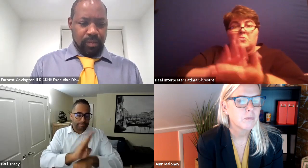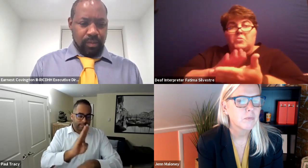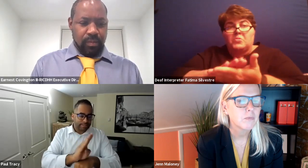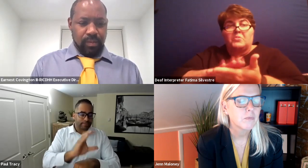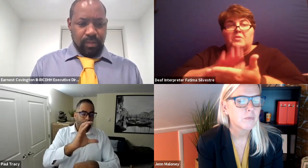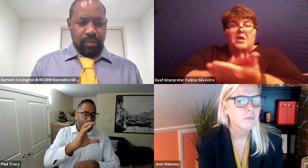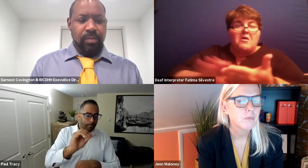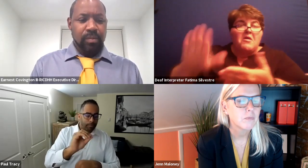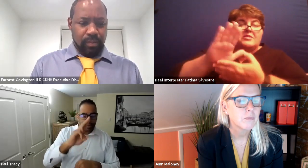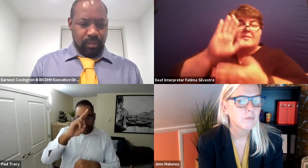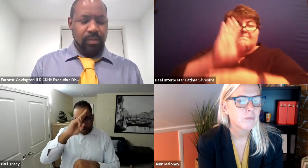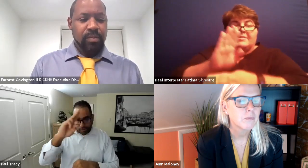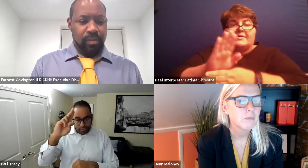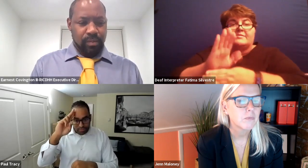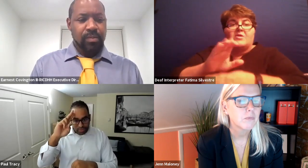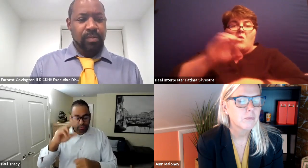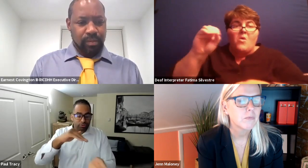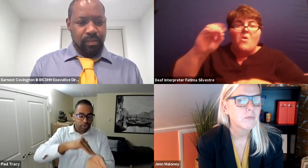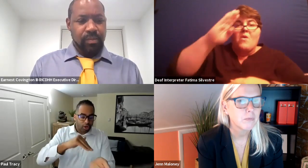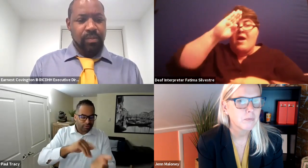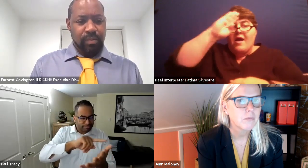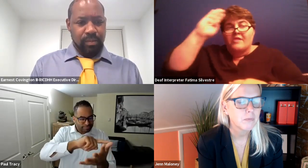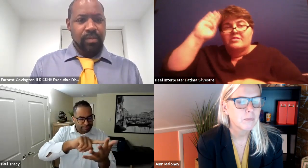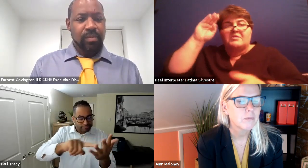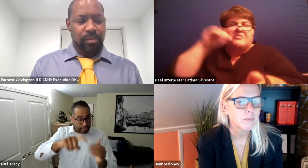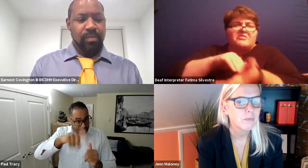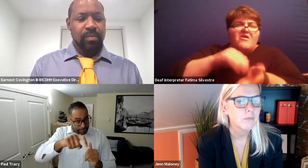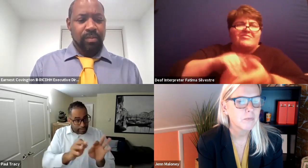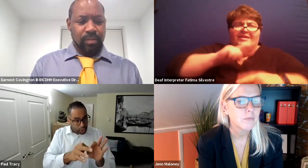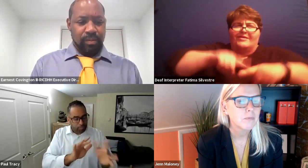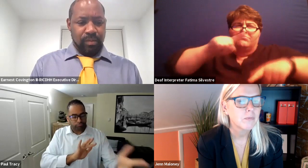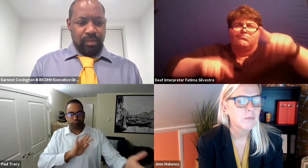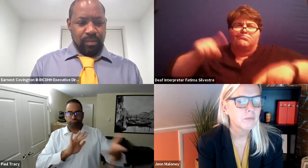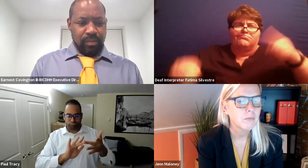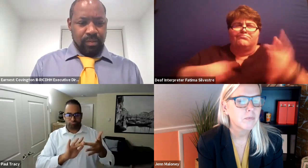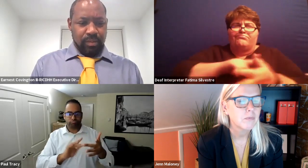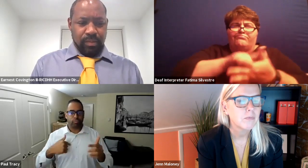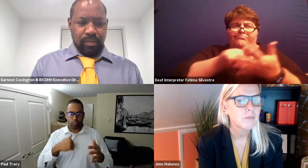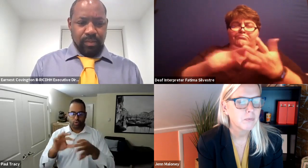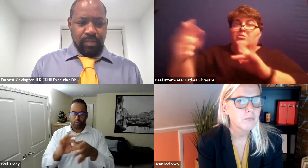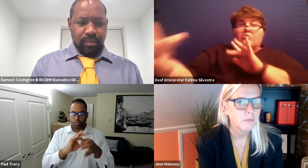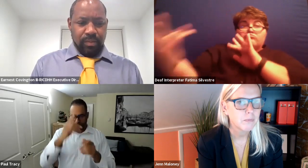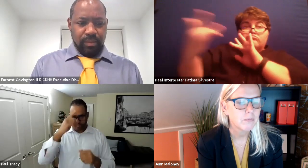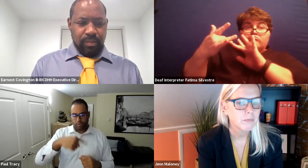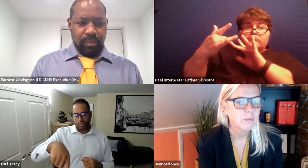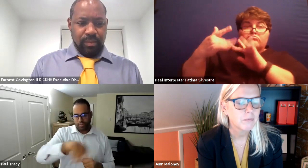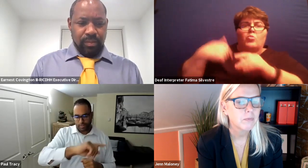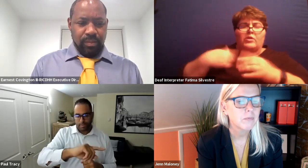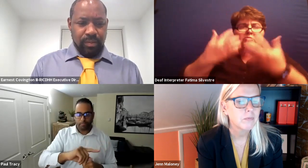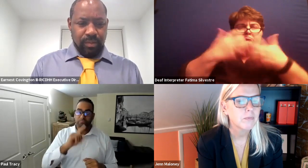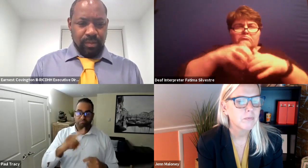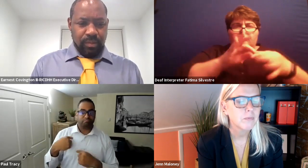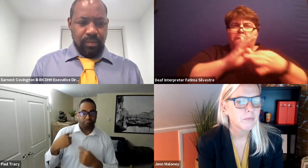So we work in schools, colleges, businesses, companies, hospitals, working with doctors. Anyone who needs an interpreter